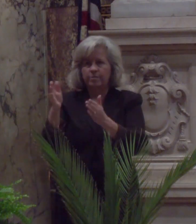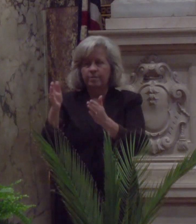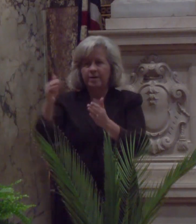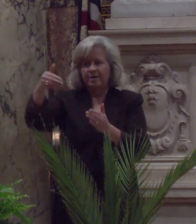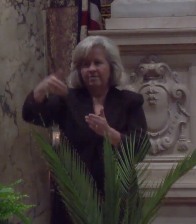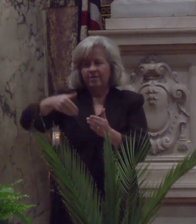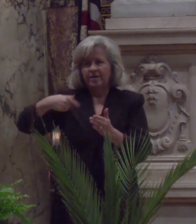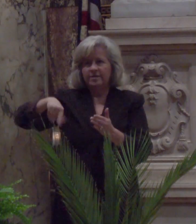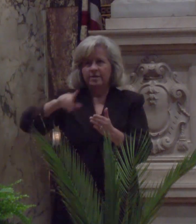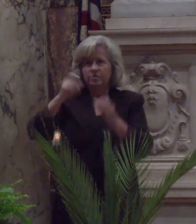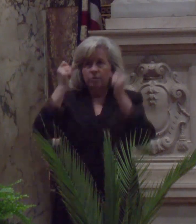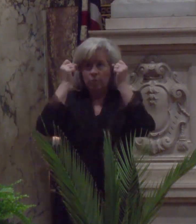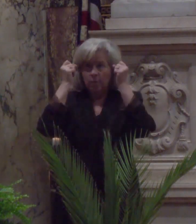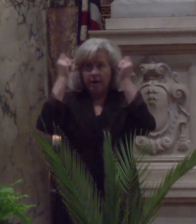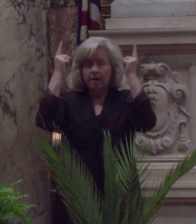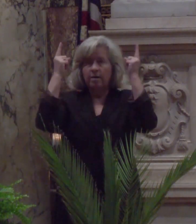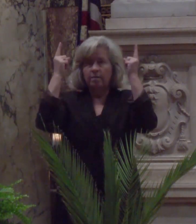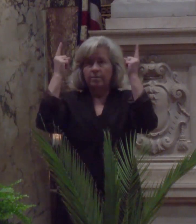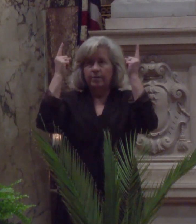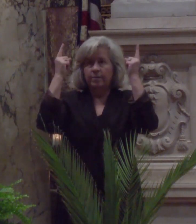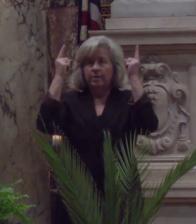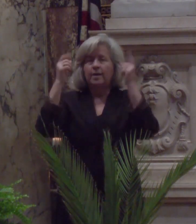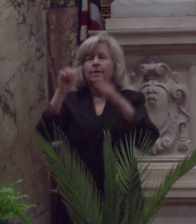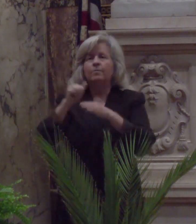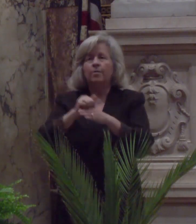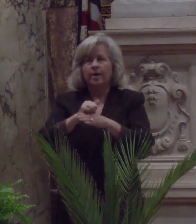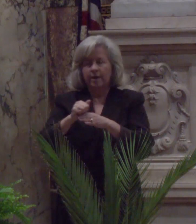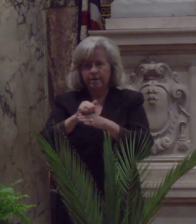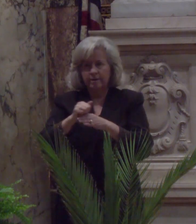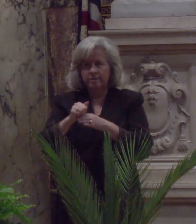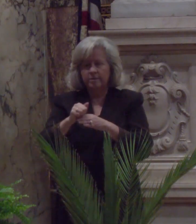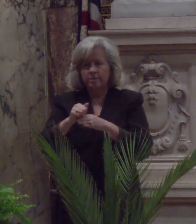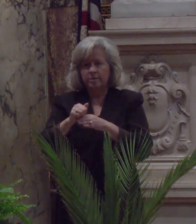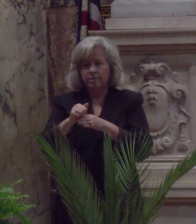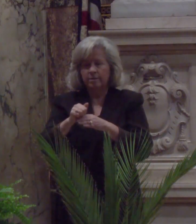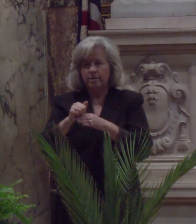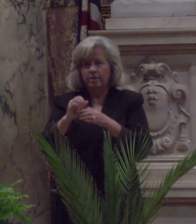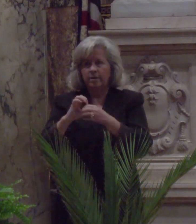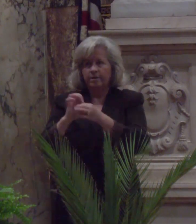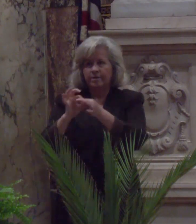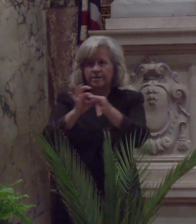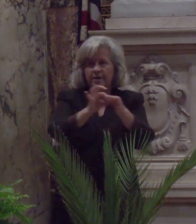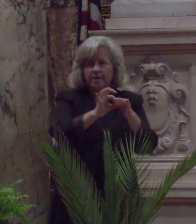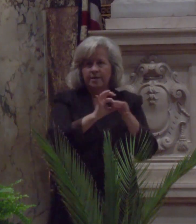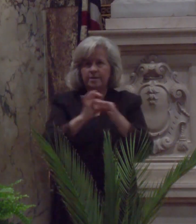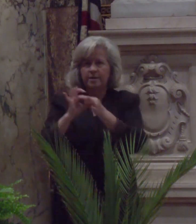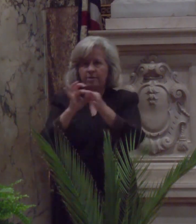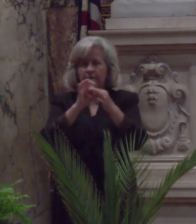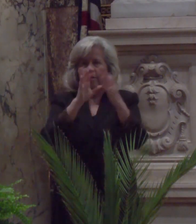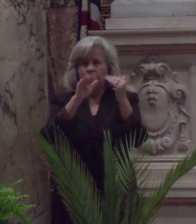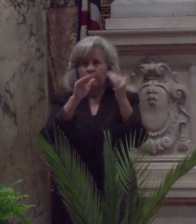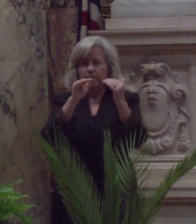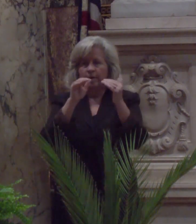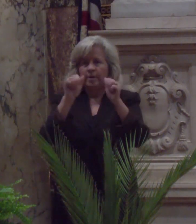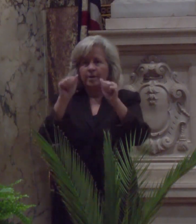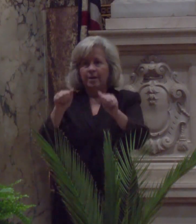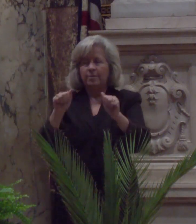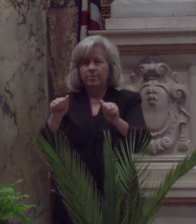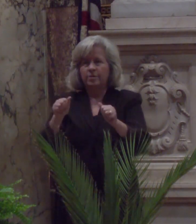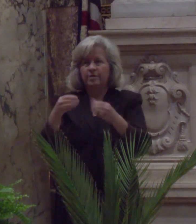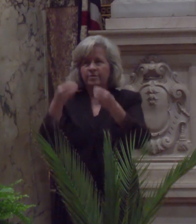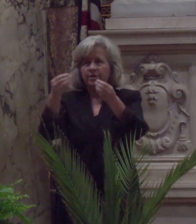us to reawaken and put into practice that solidarity and hope capable of giving